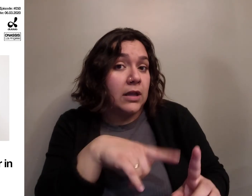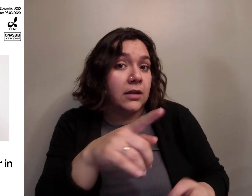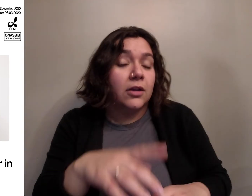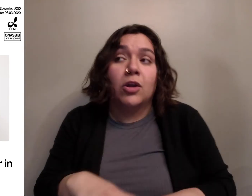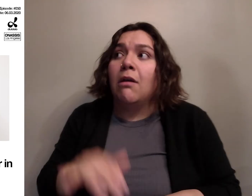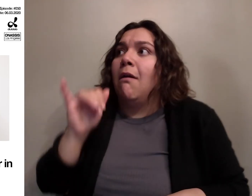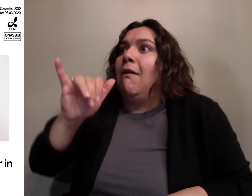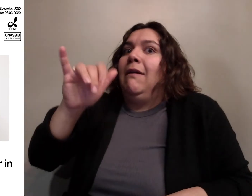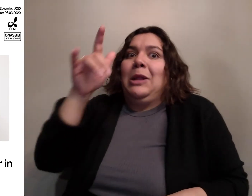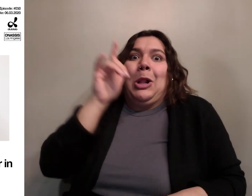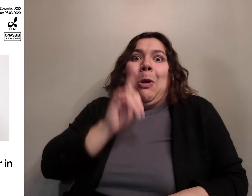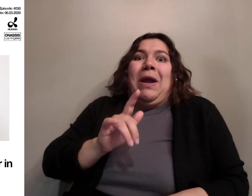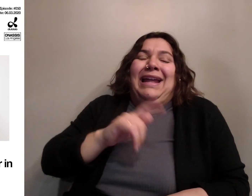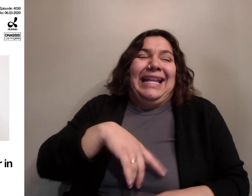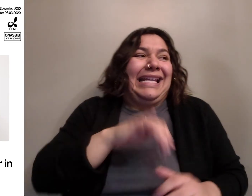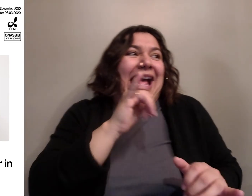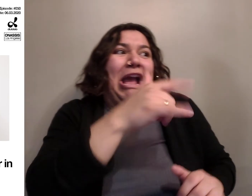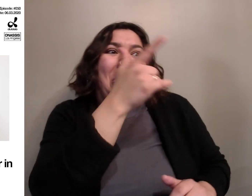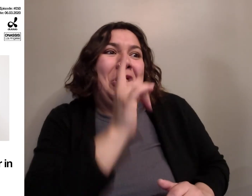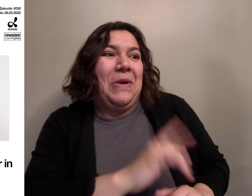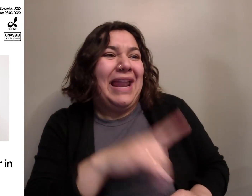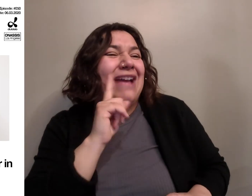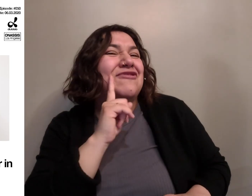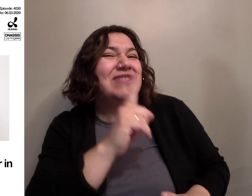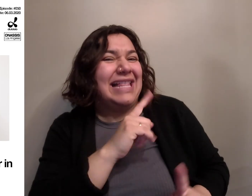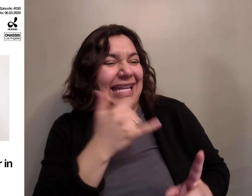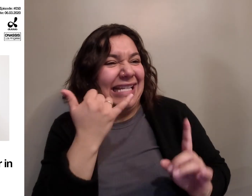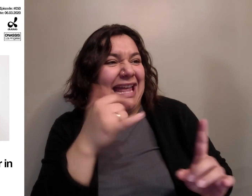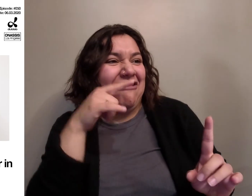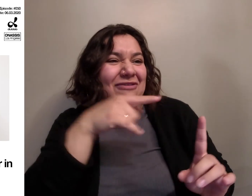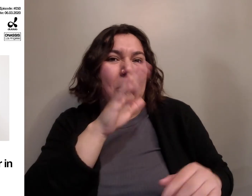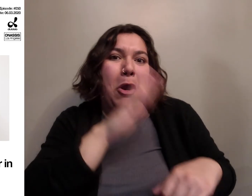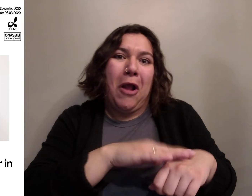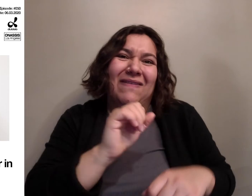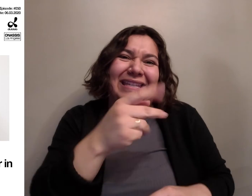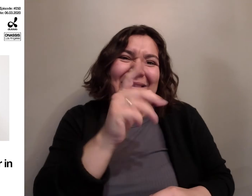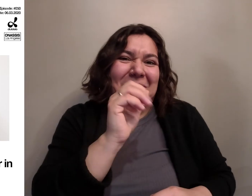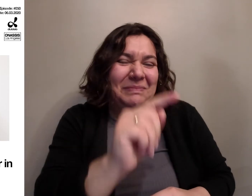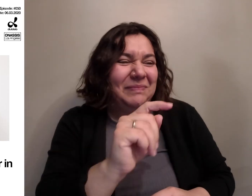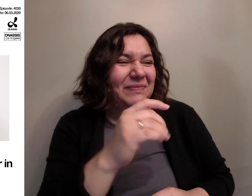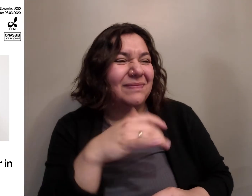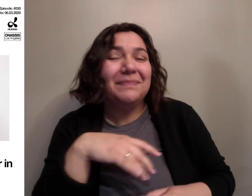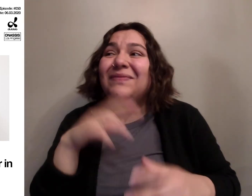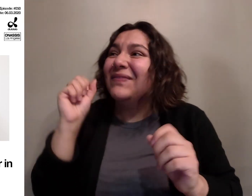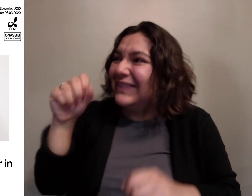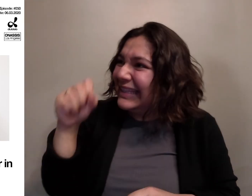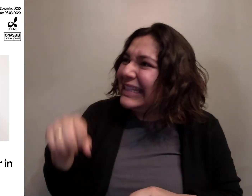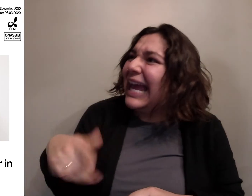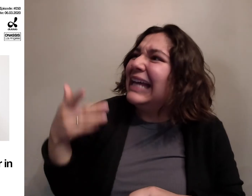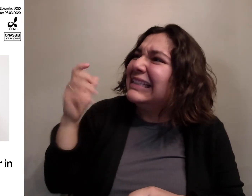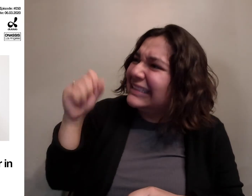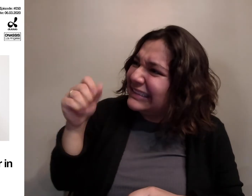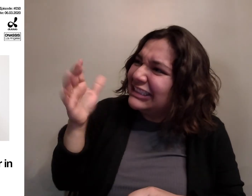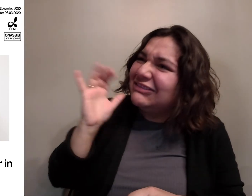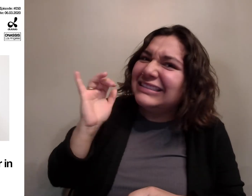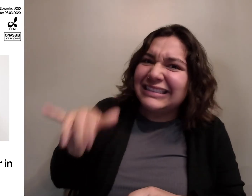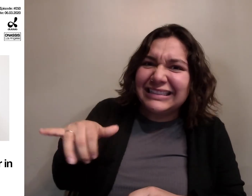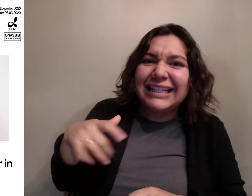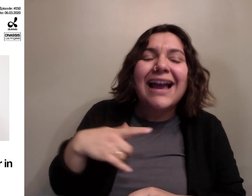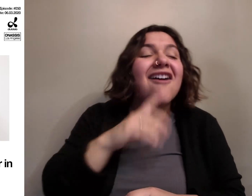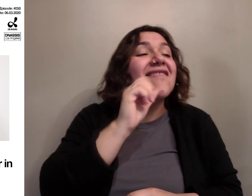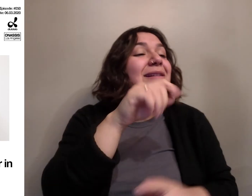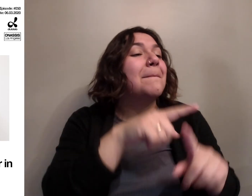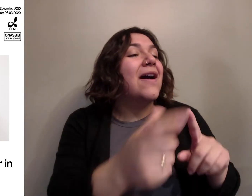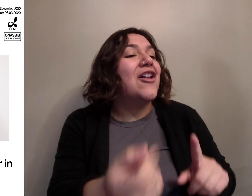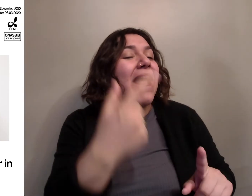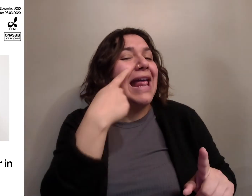poems that might be able to do that? Oh, Lord. Oh, Lord, I put you on the spot.